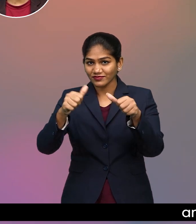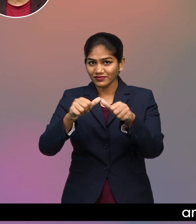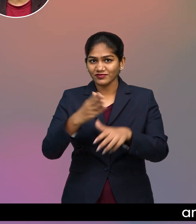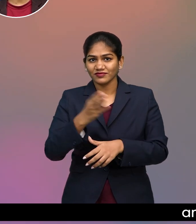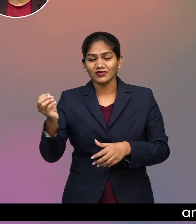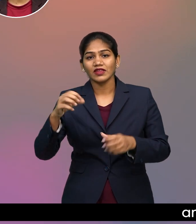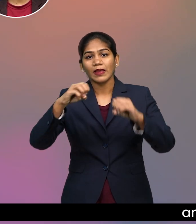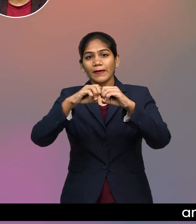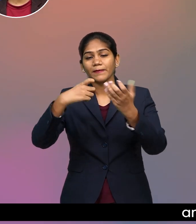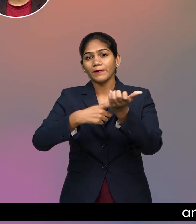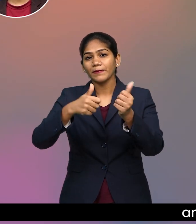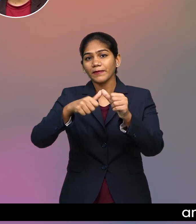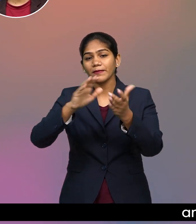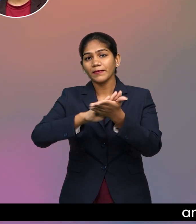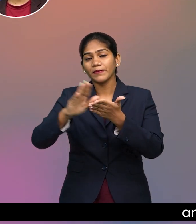and Brahmaputra.